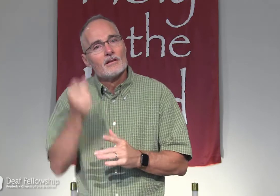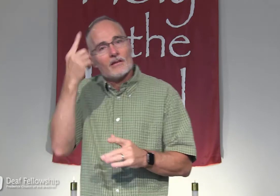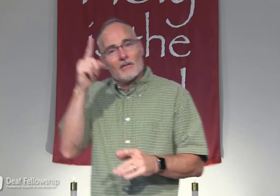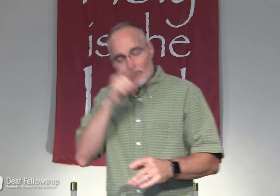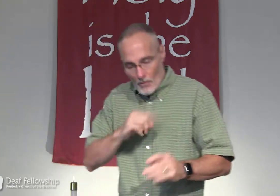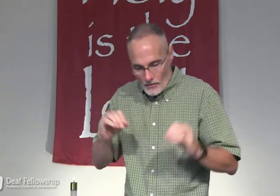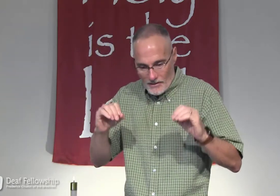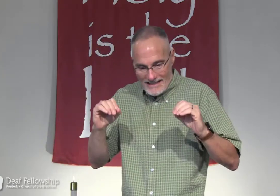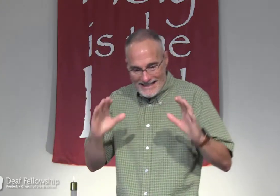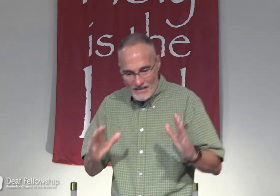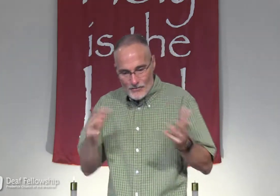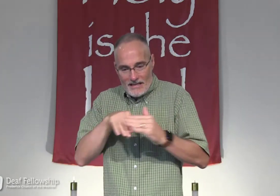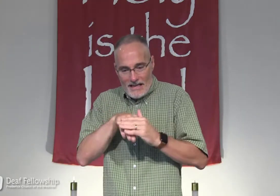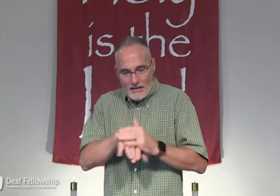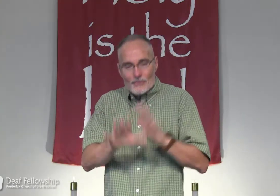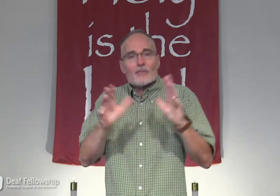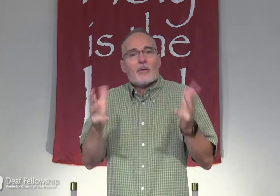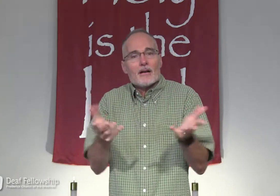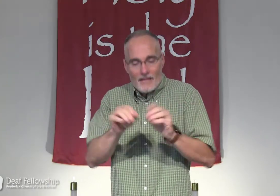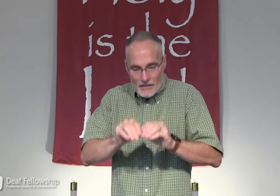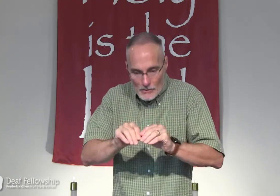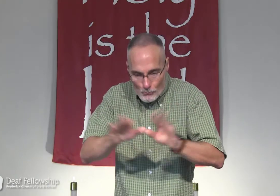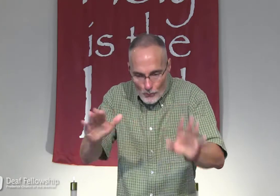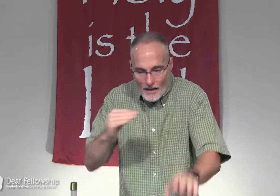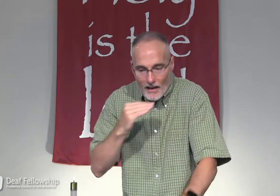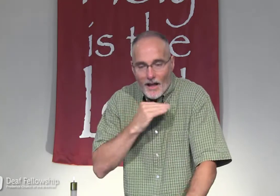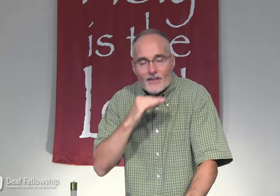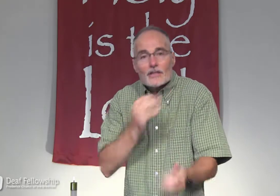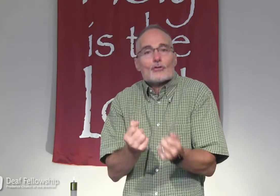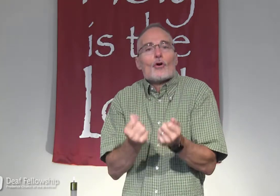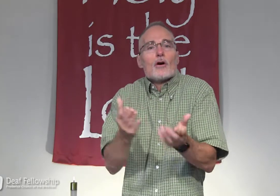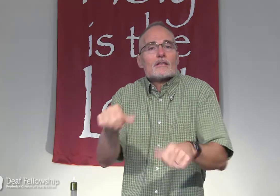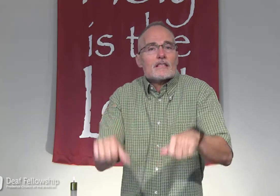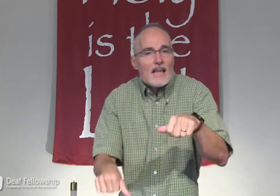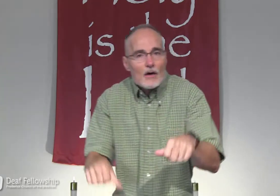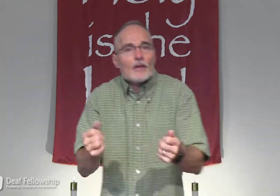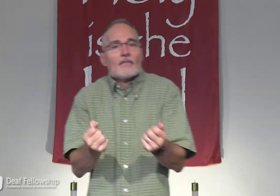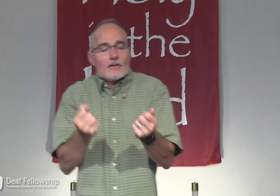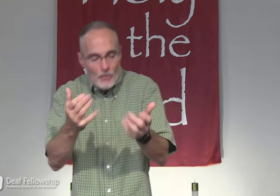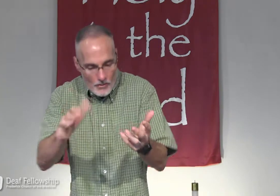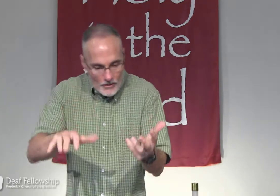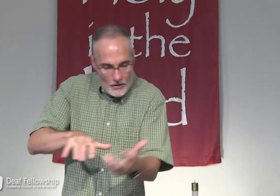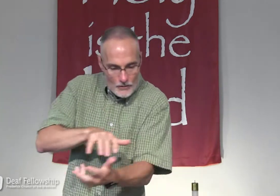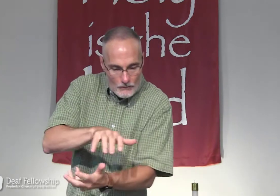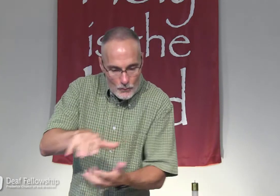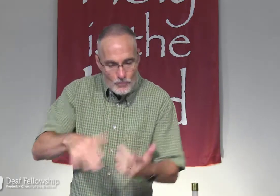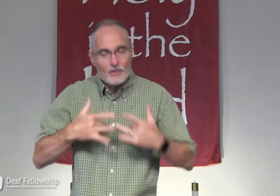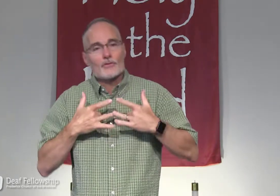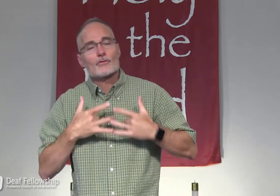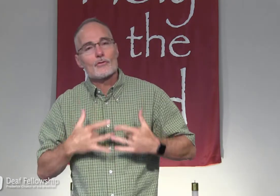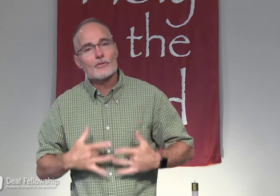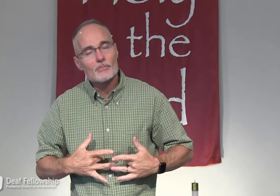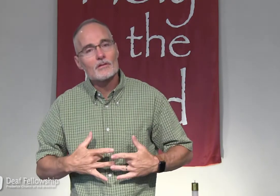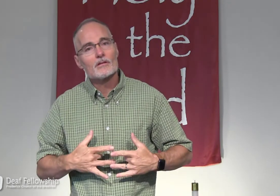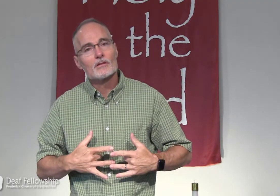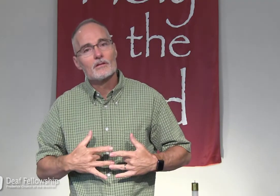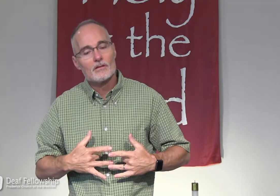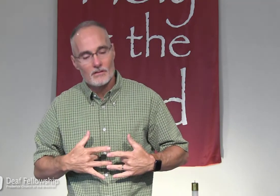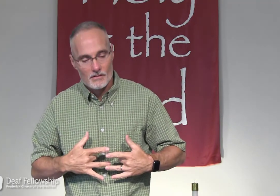Christ. False teachers enter the body and spread lies, and that causes doubt, confusion,